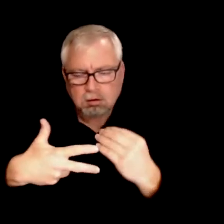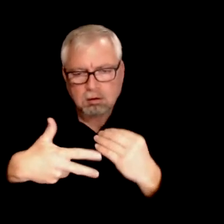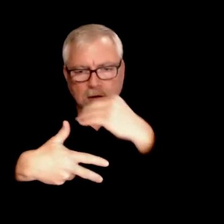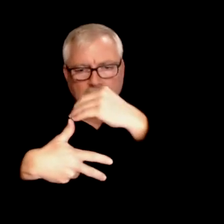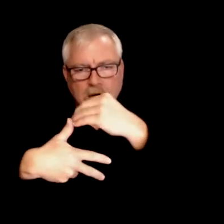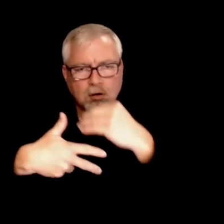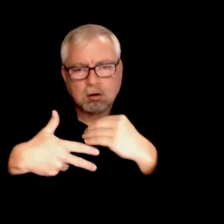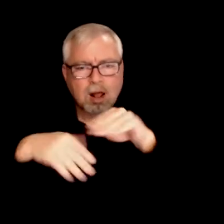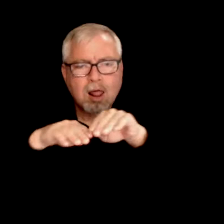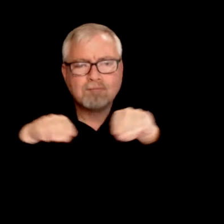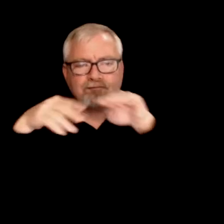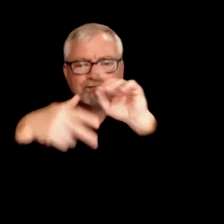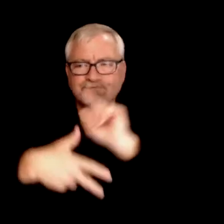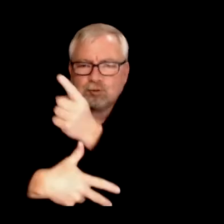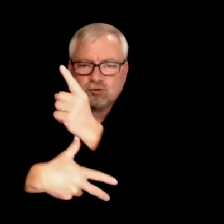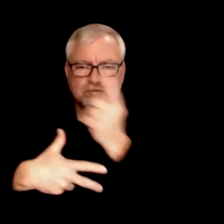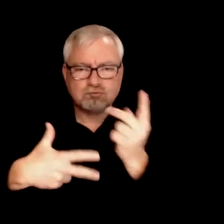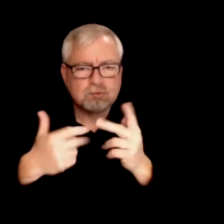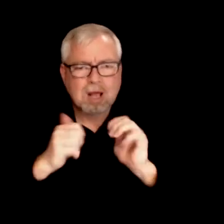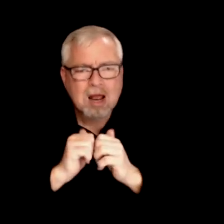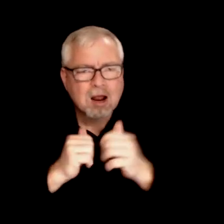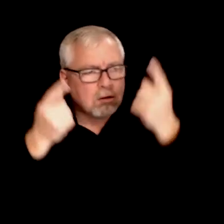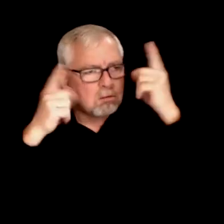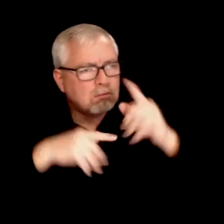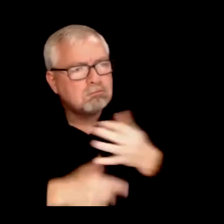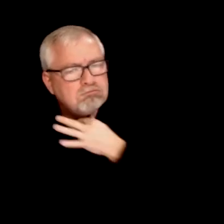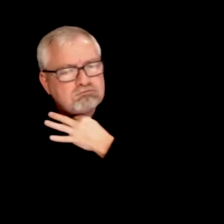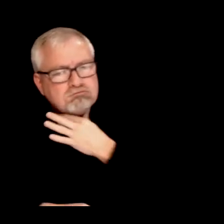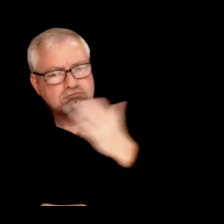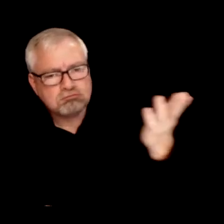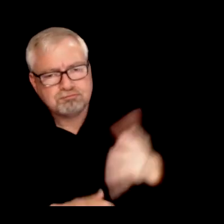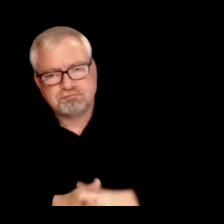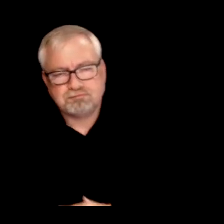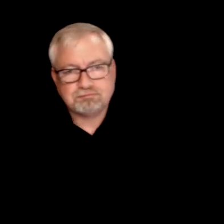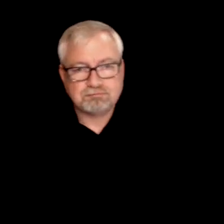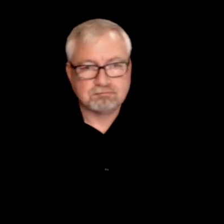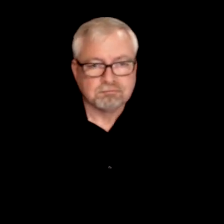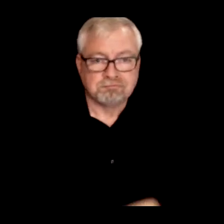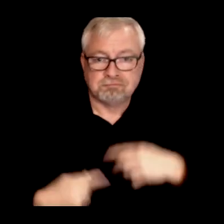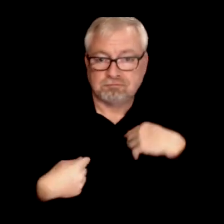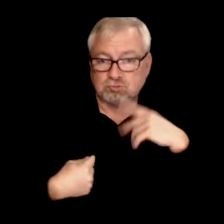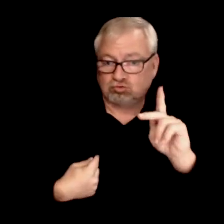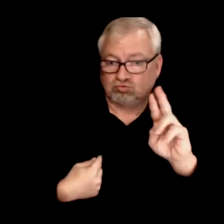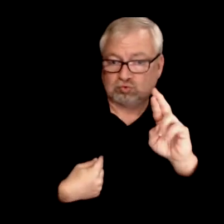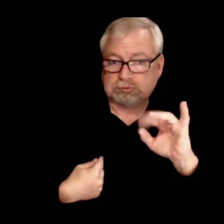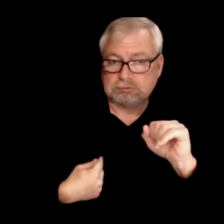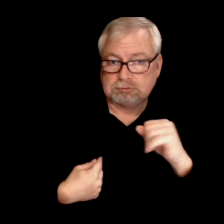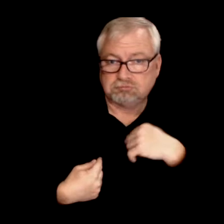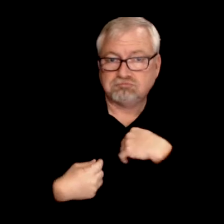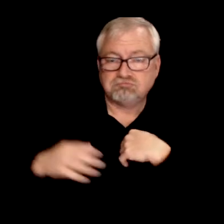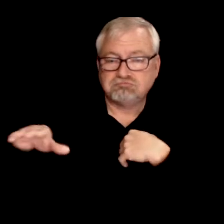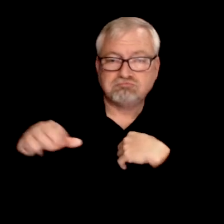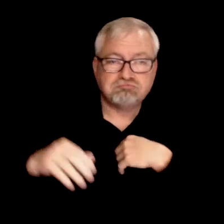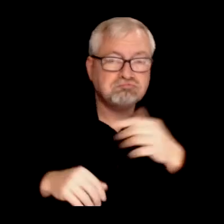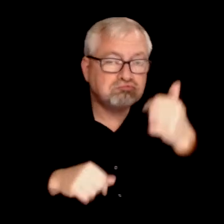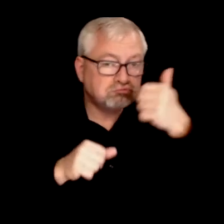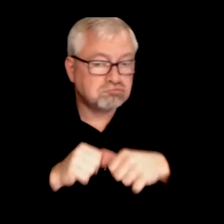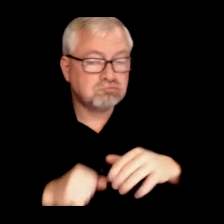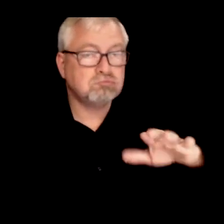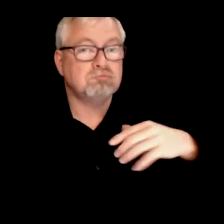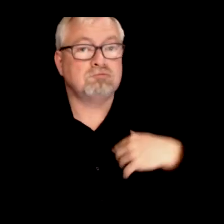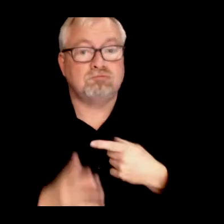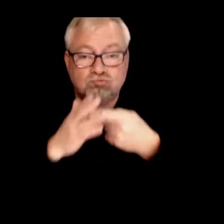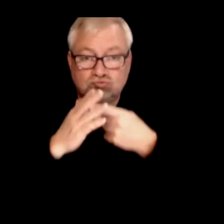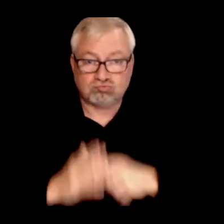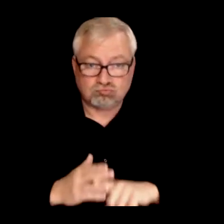Sure. This is Chris, and I'm happy to take that. So the initial doses that came into the state